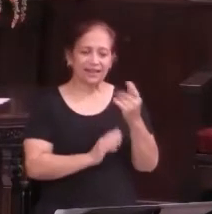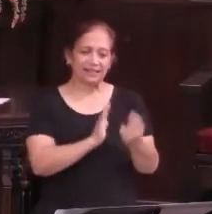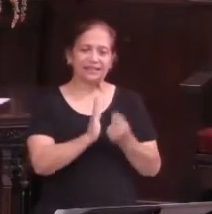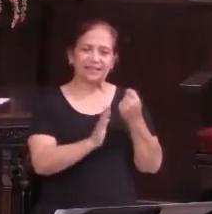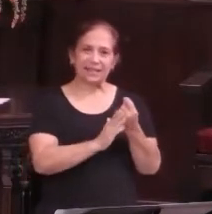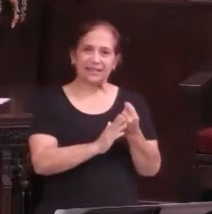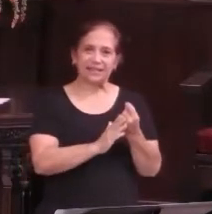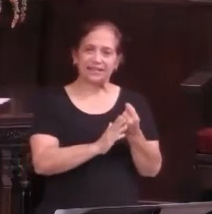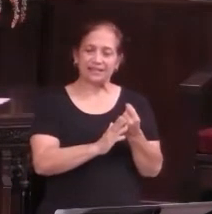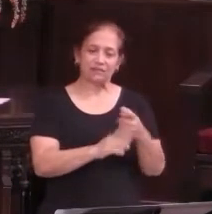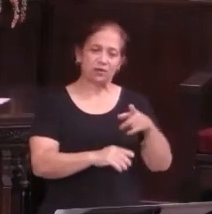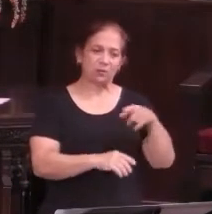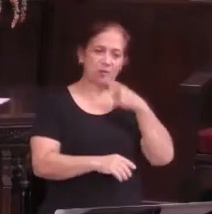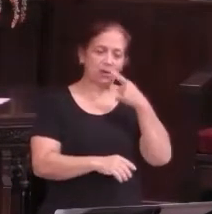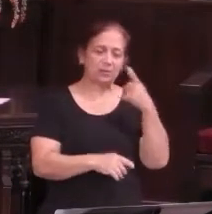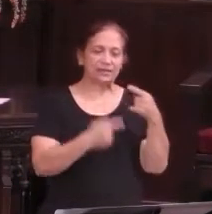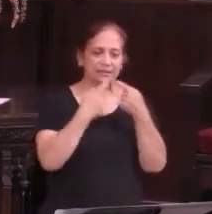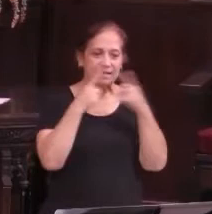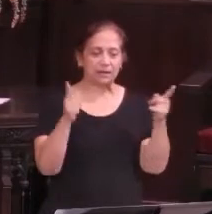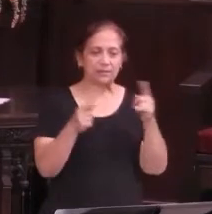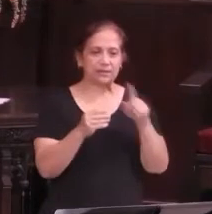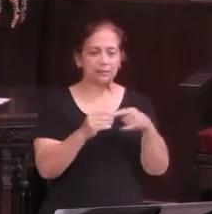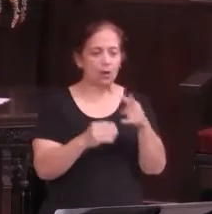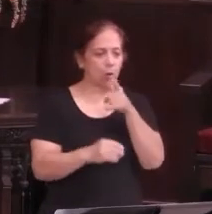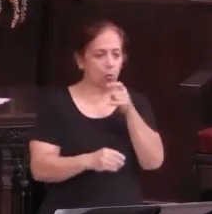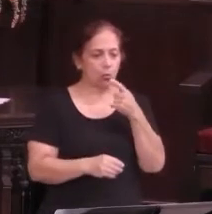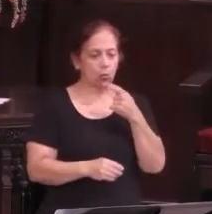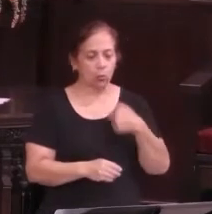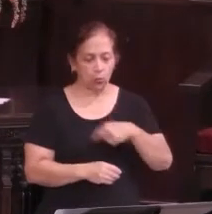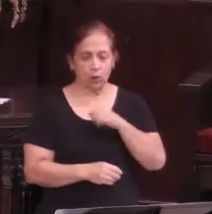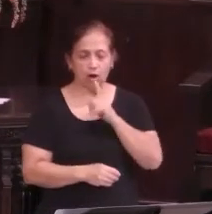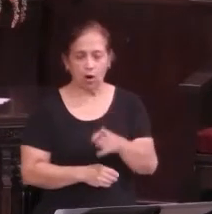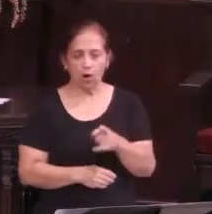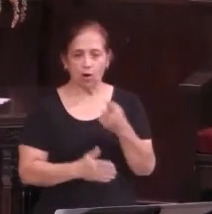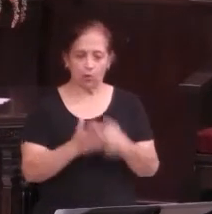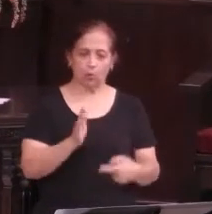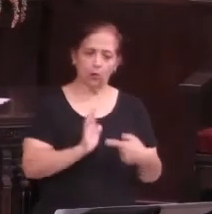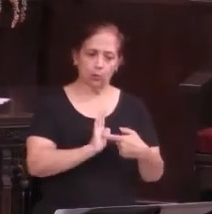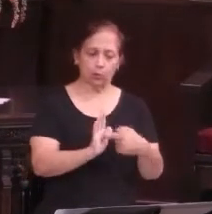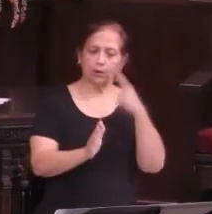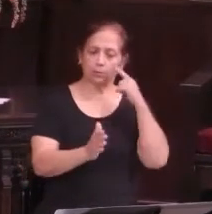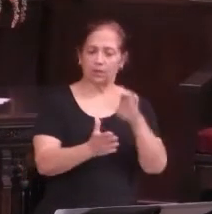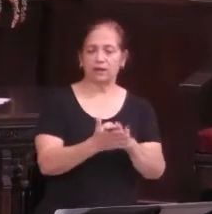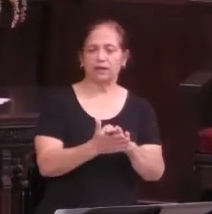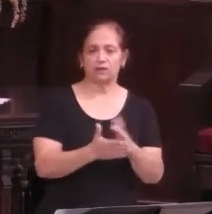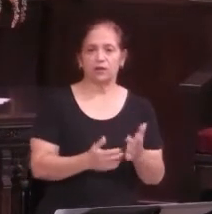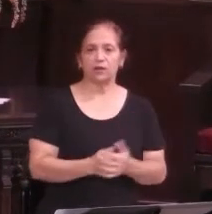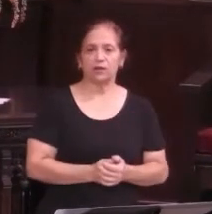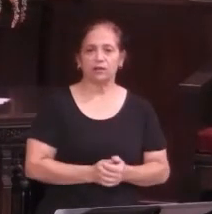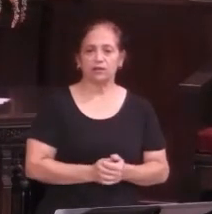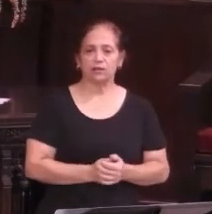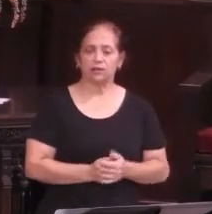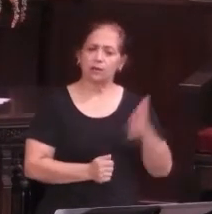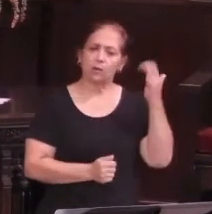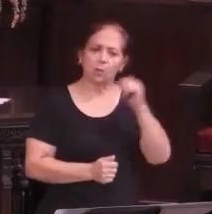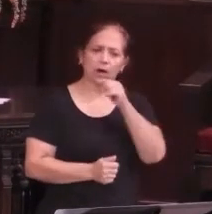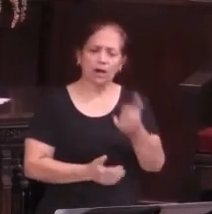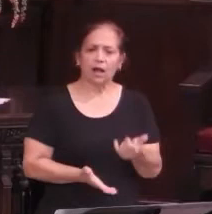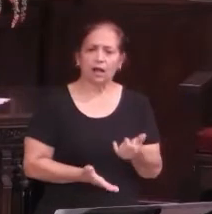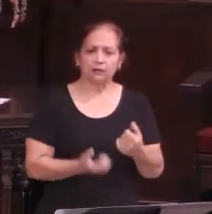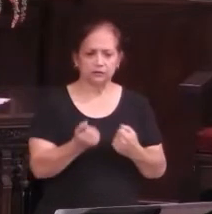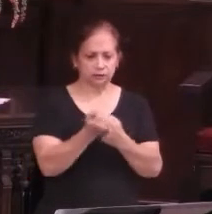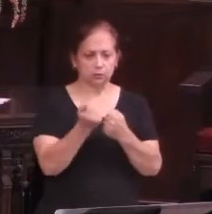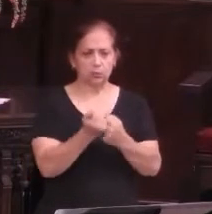making public statements about who we are, where we stand, and what we believe in, why not